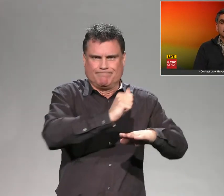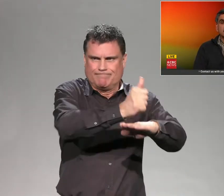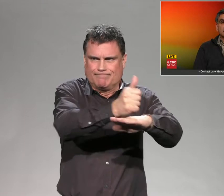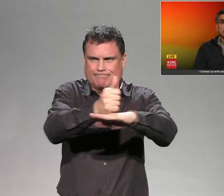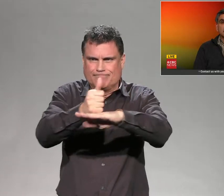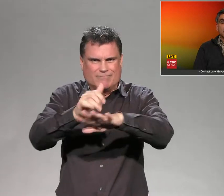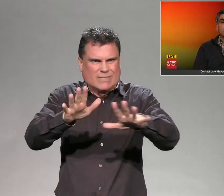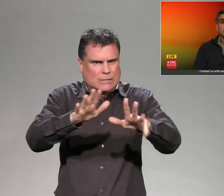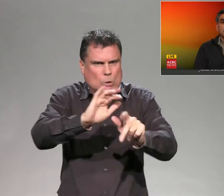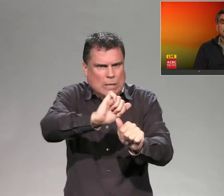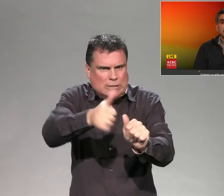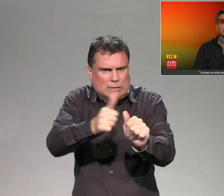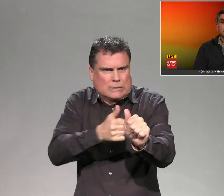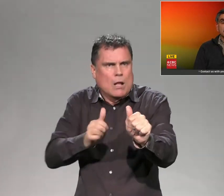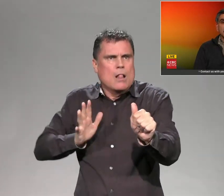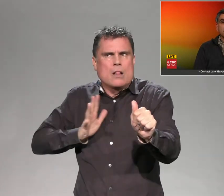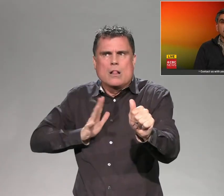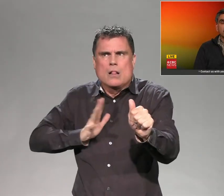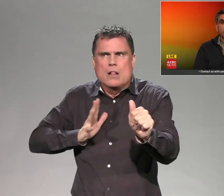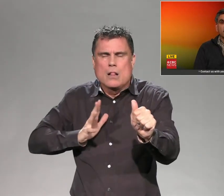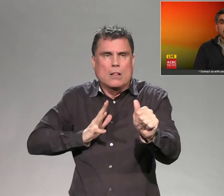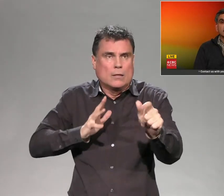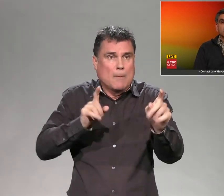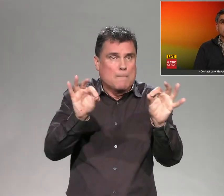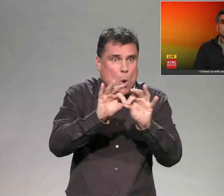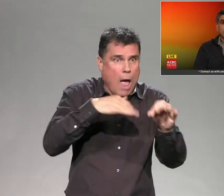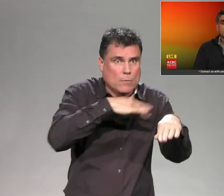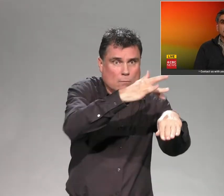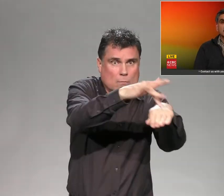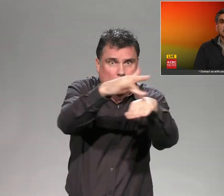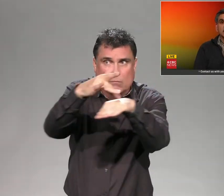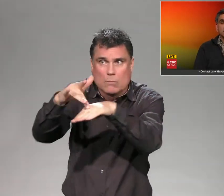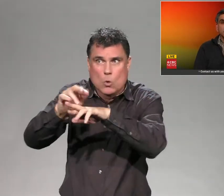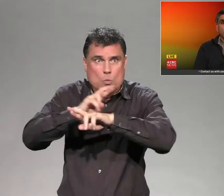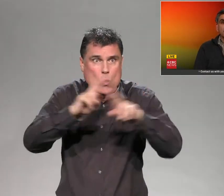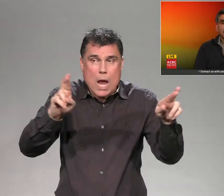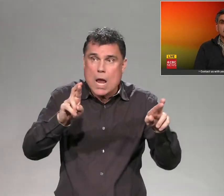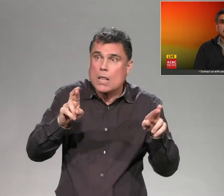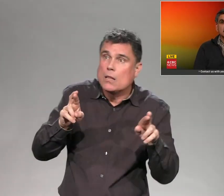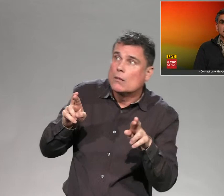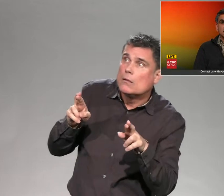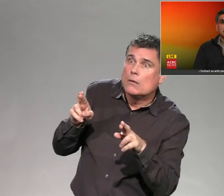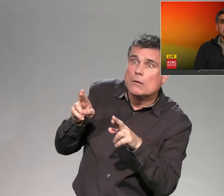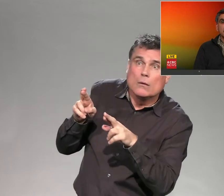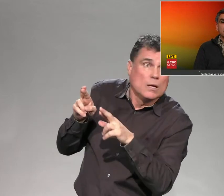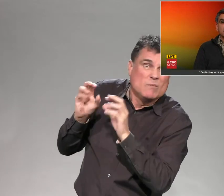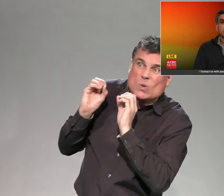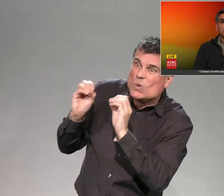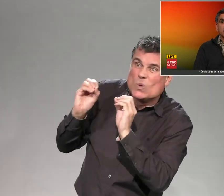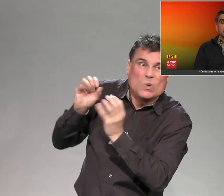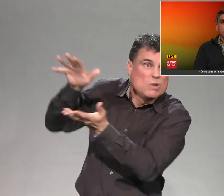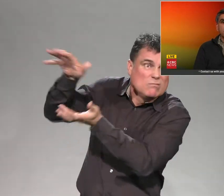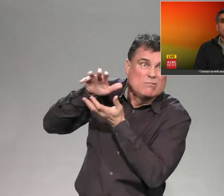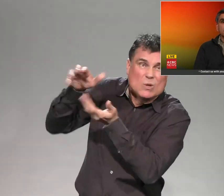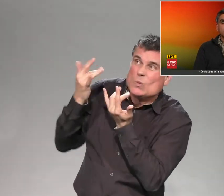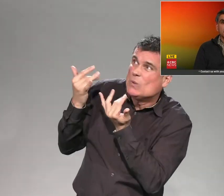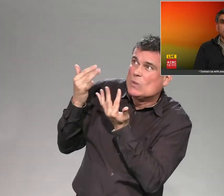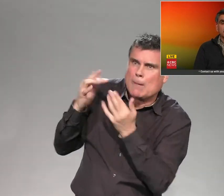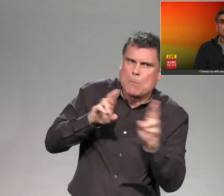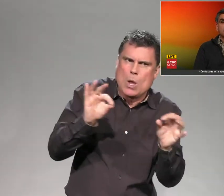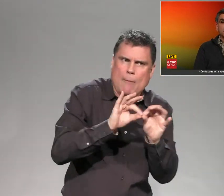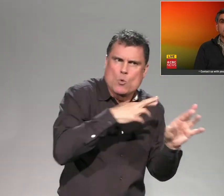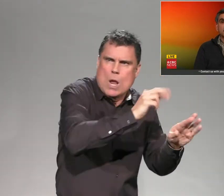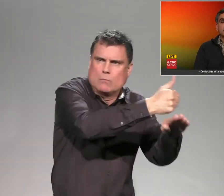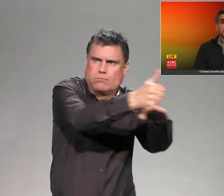get the vaccines in time and we suddenly get a windfall of large amounts of vaccines, we want our vaccination centers to be able to ramp up